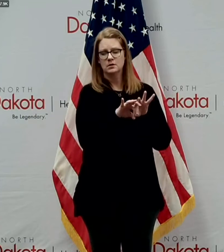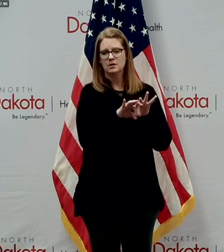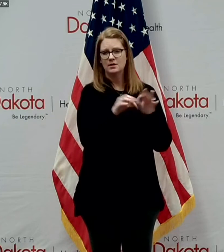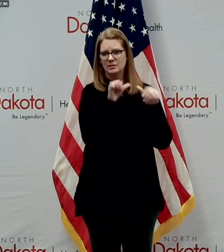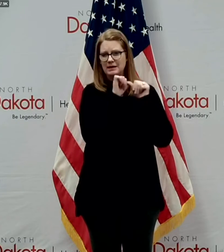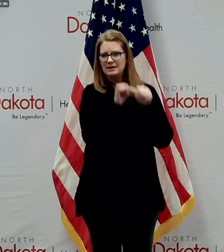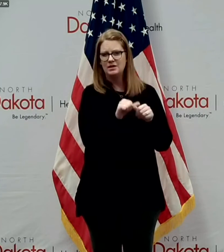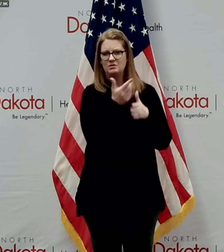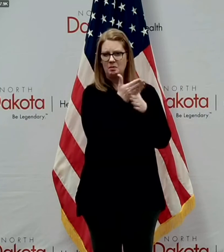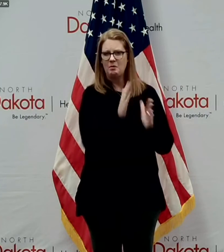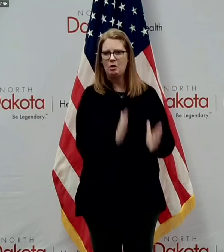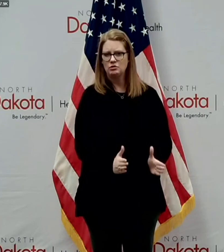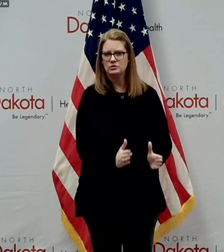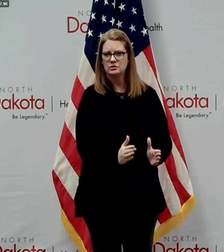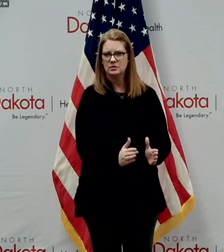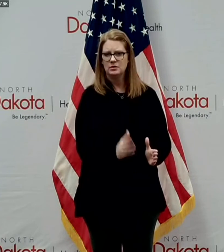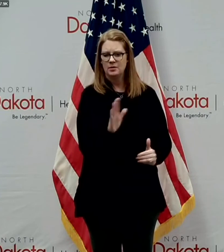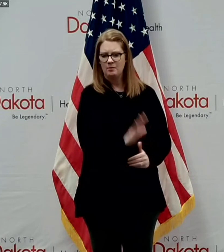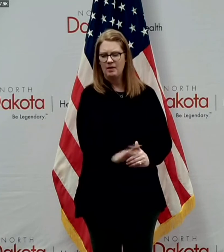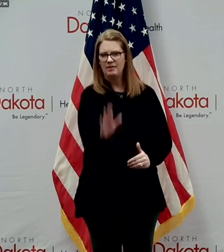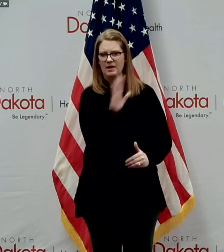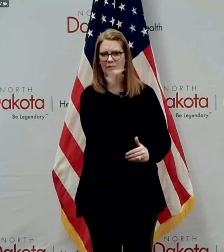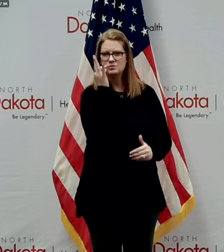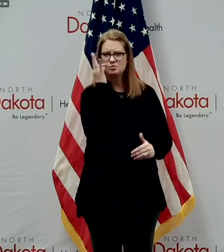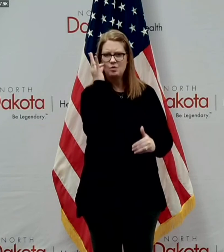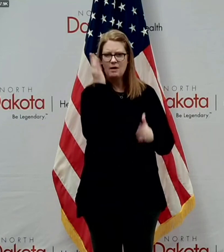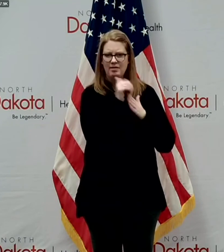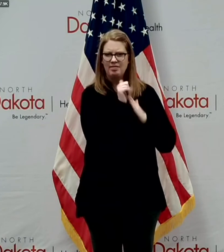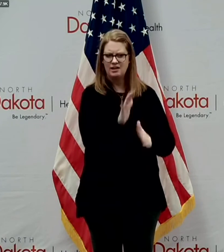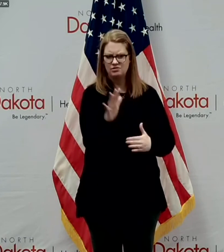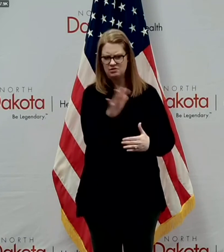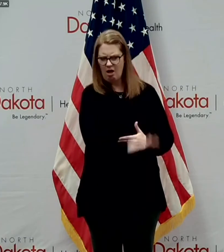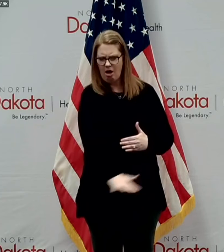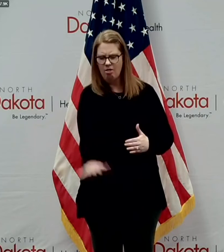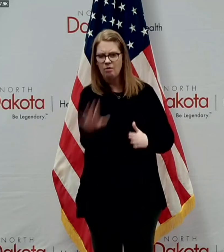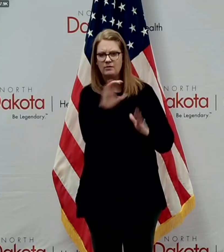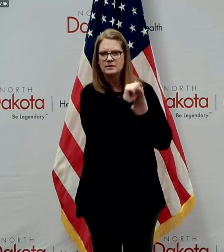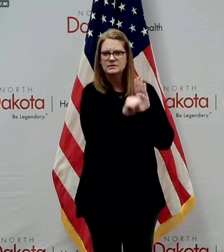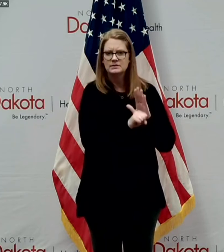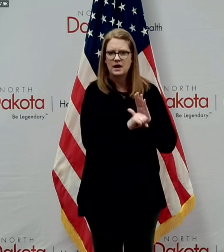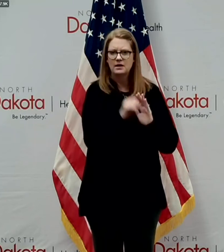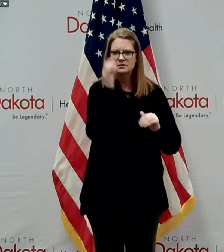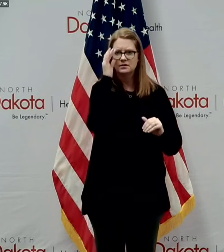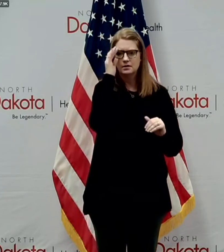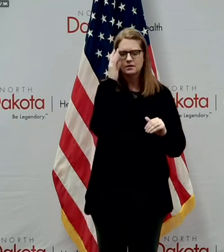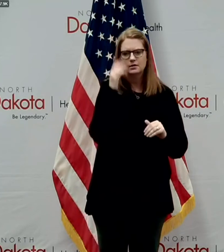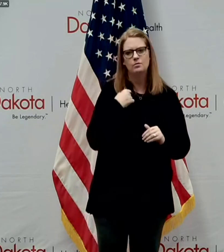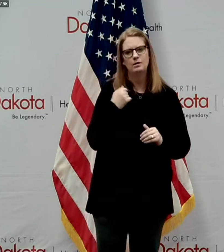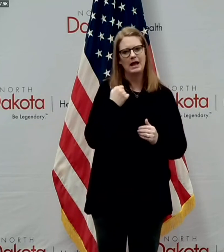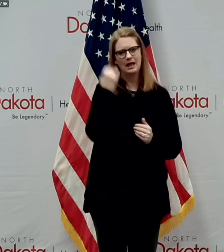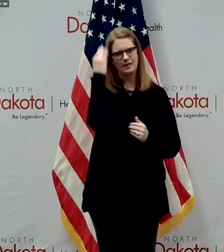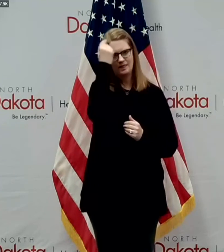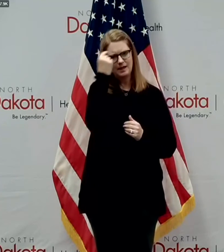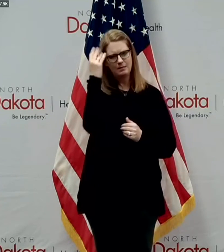partnership we have with our tribal leaders throughout the state. Because I take note of this when I think about this